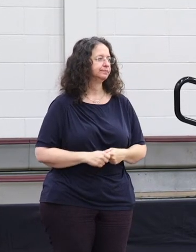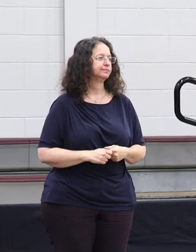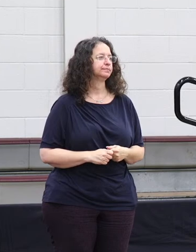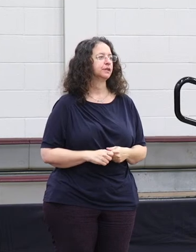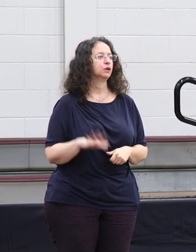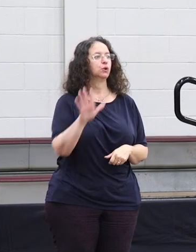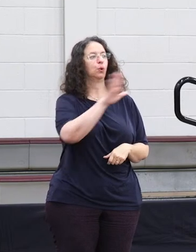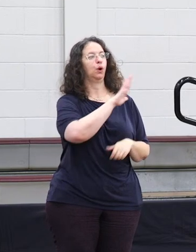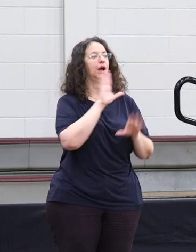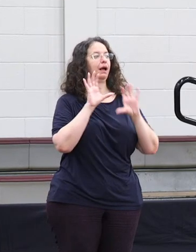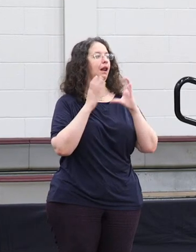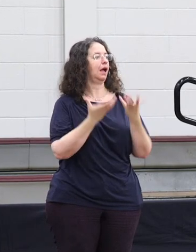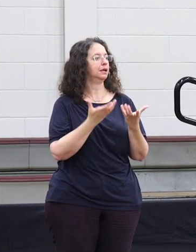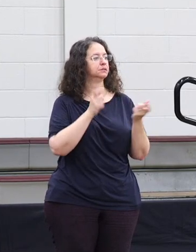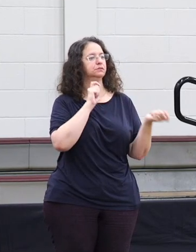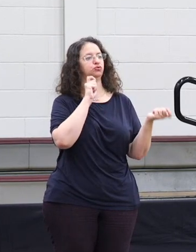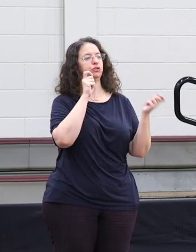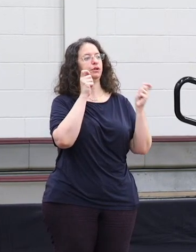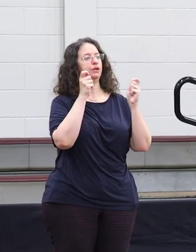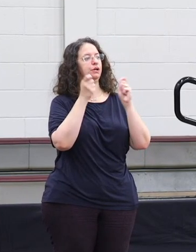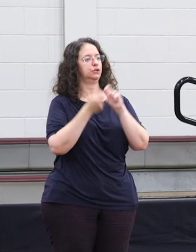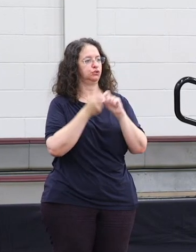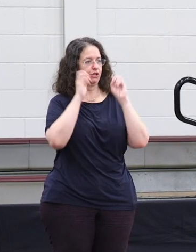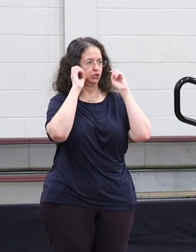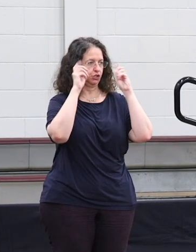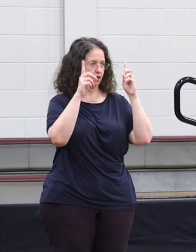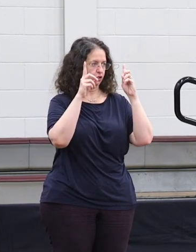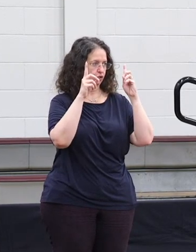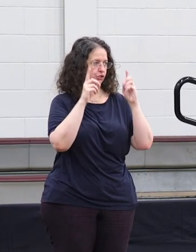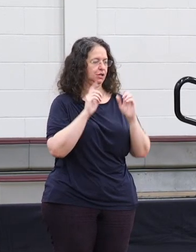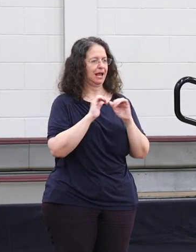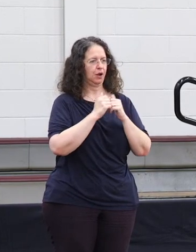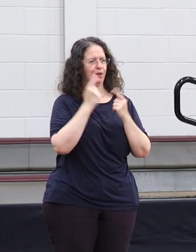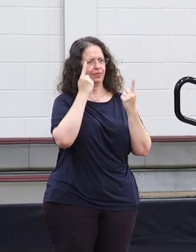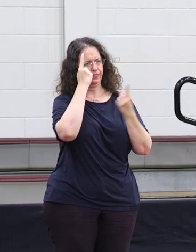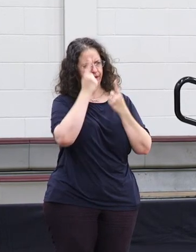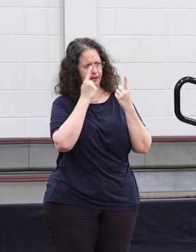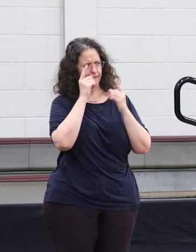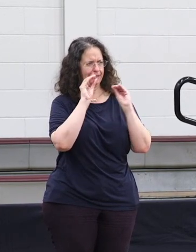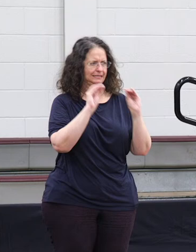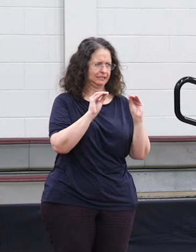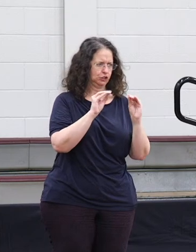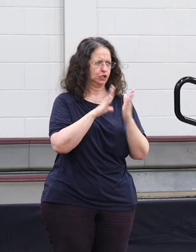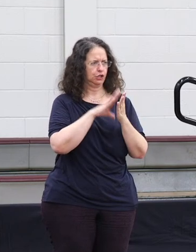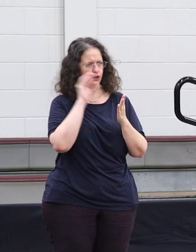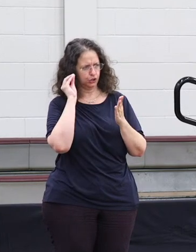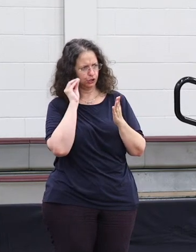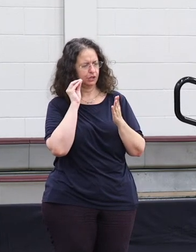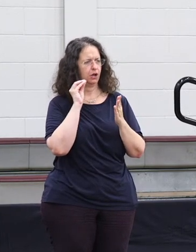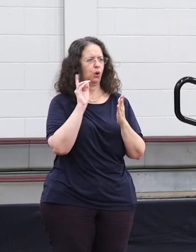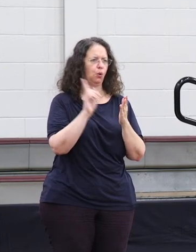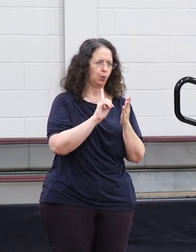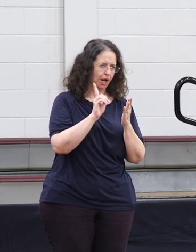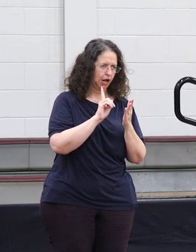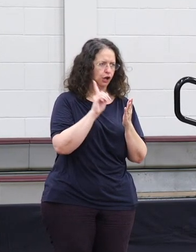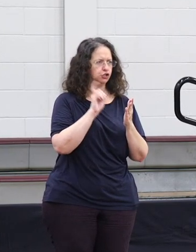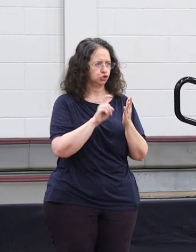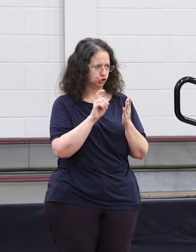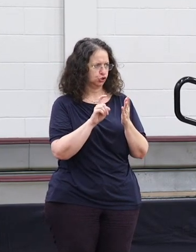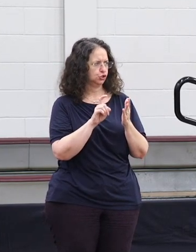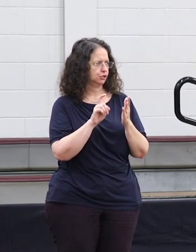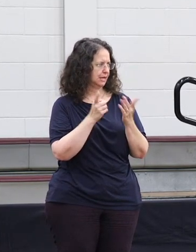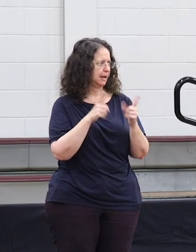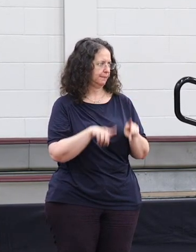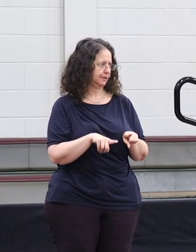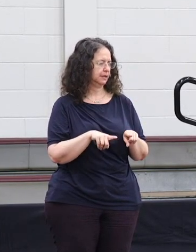Your class has transformed education, the way we think about teaching and learning, about where teaching and learning